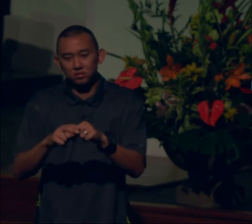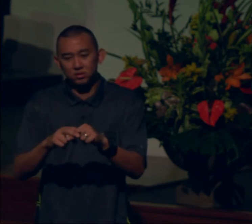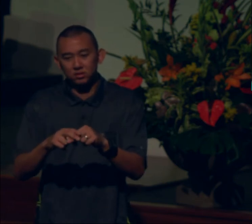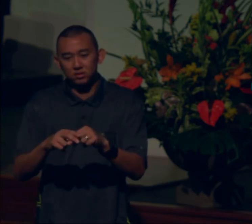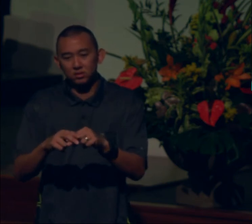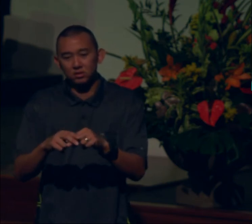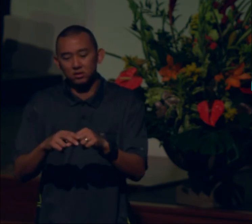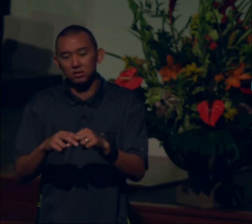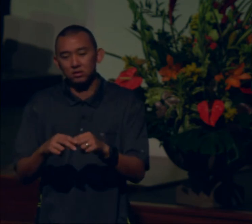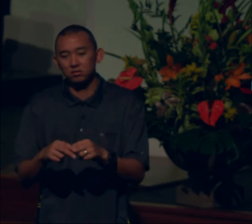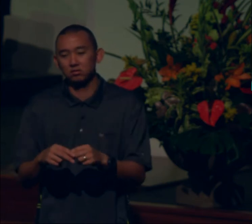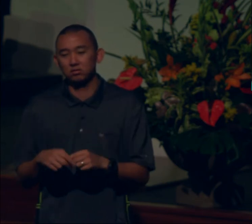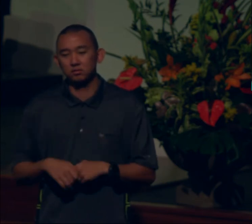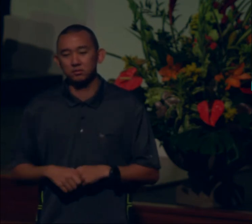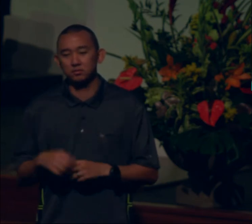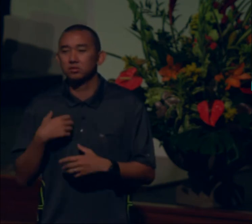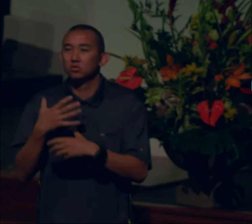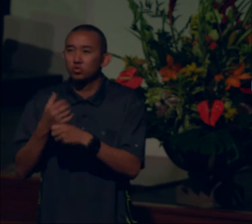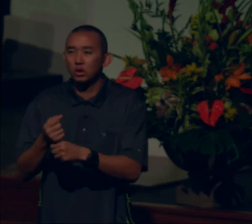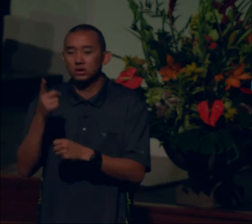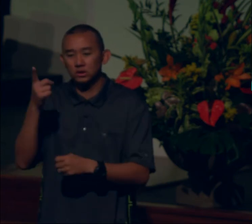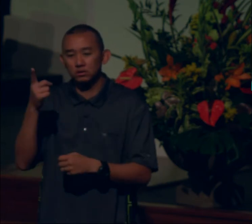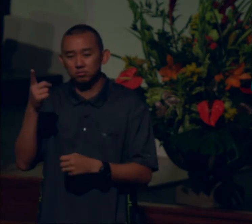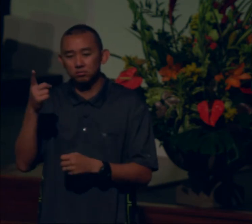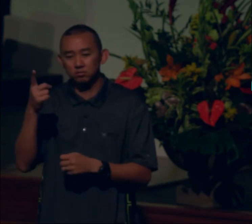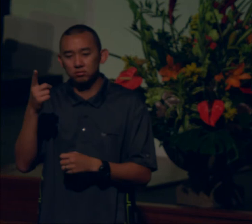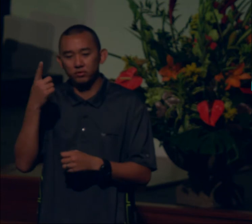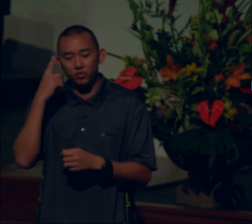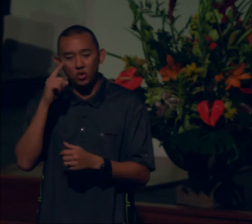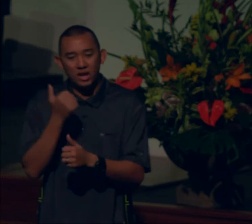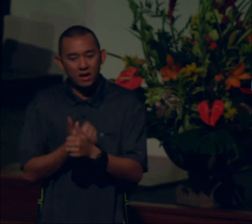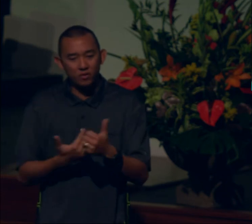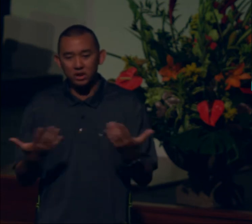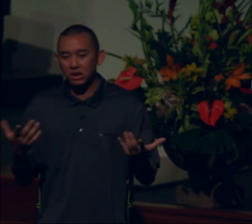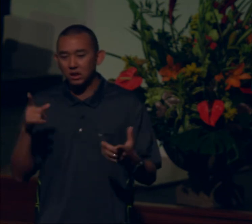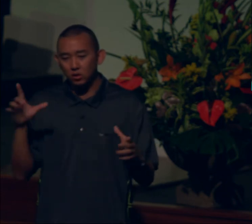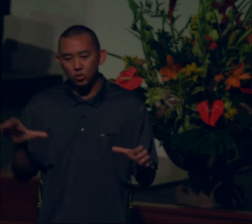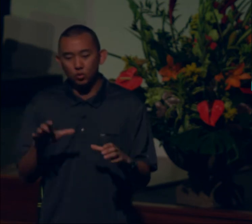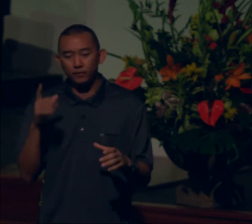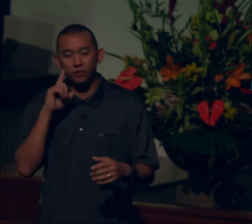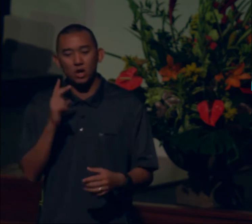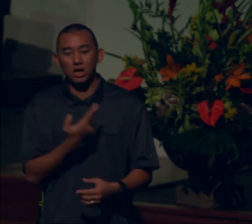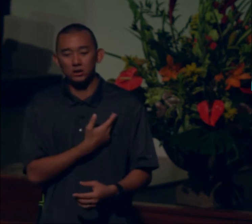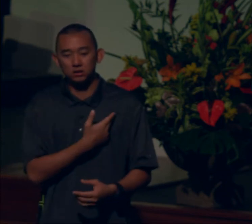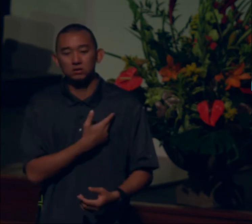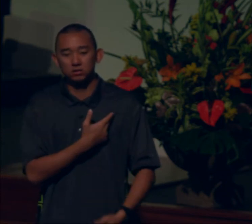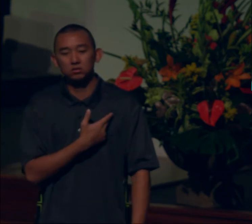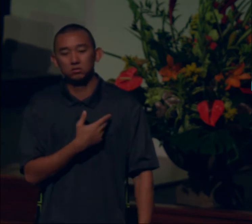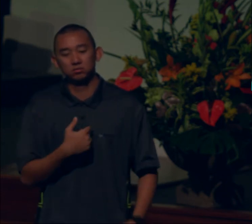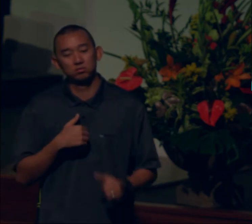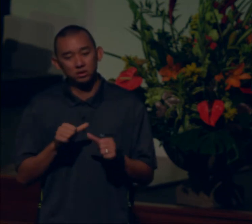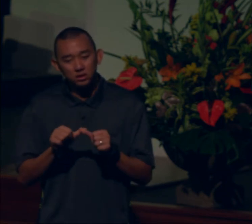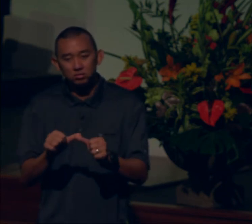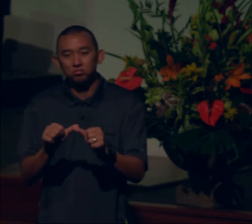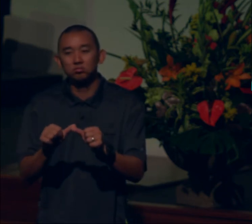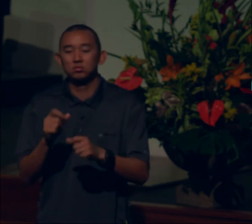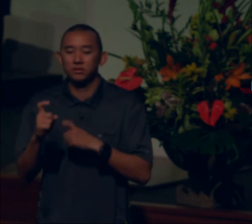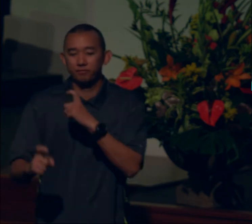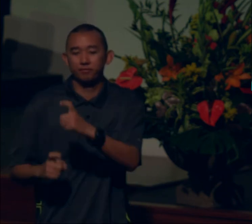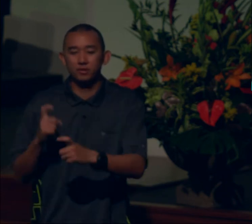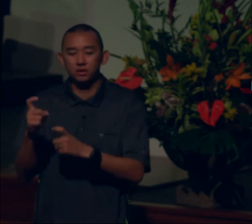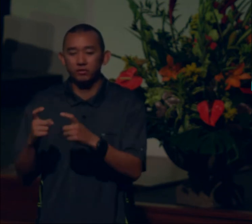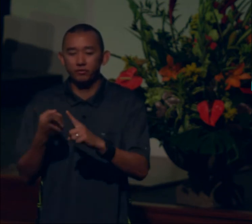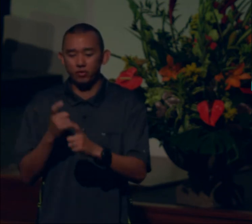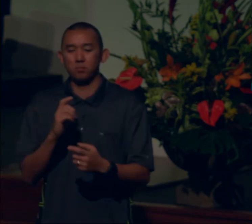in return for all the glory, all that he's done for us, that we continued giving from our